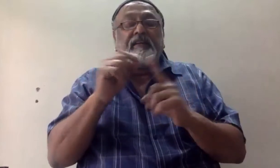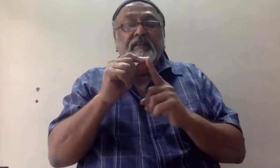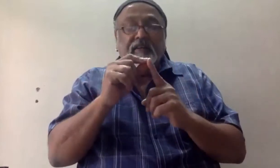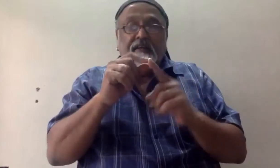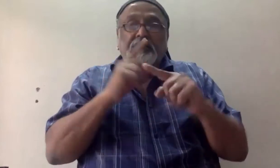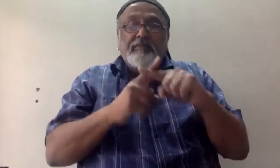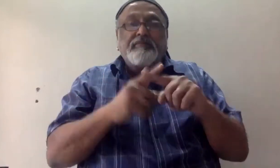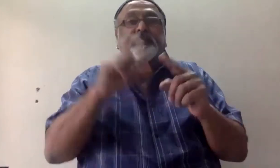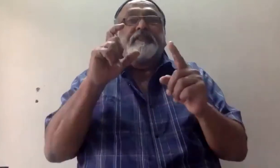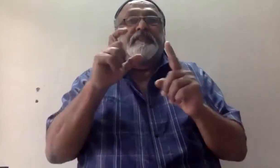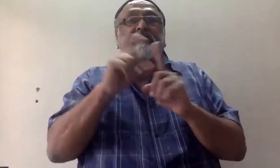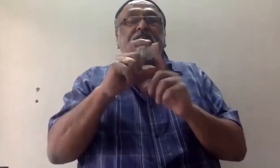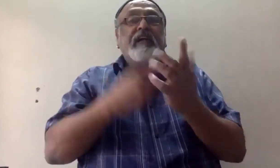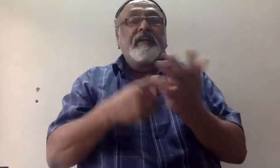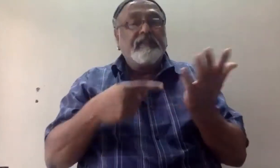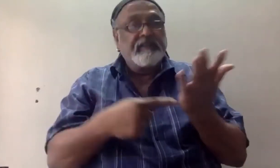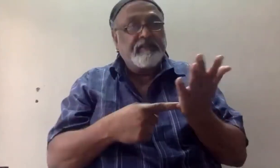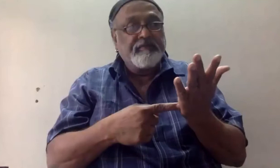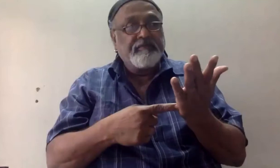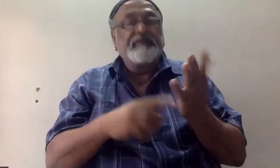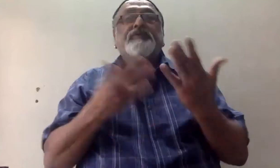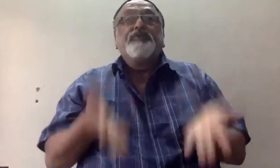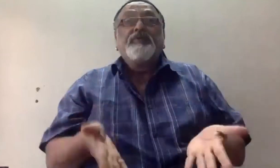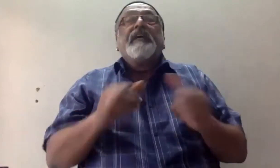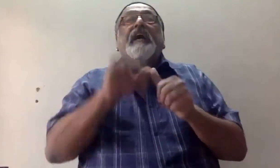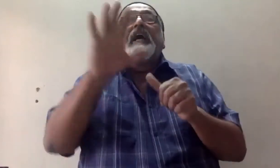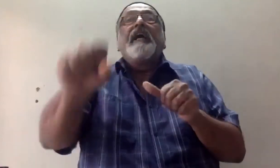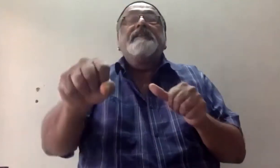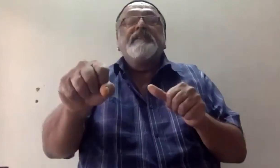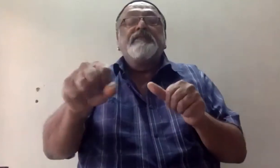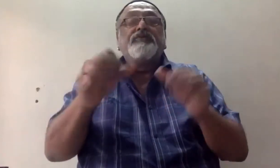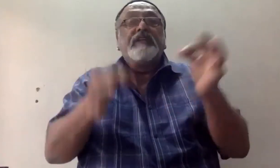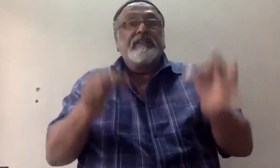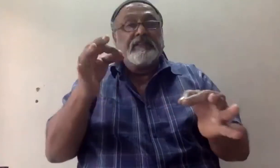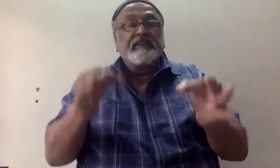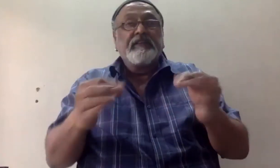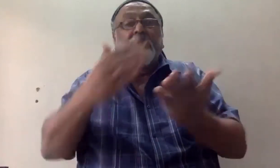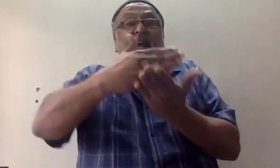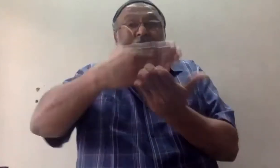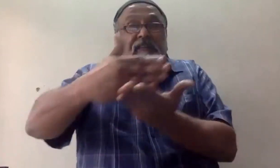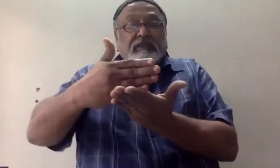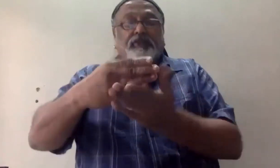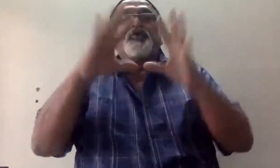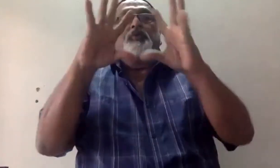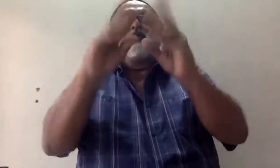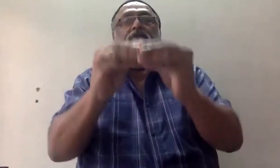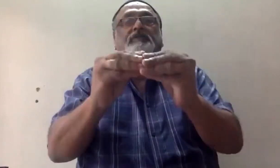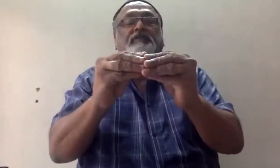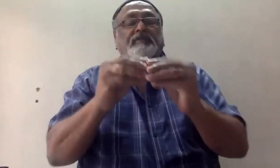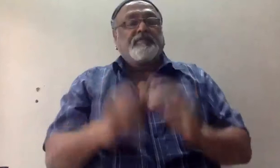access to justice, challenges, barriers, and solutions. I now hand over the mic to our resource person to start the